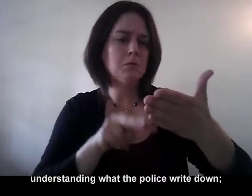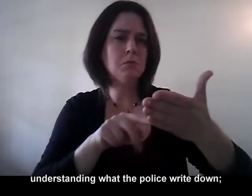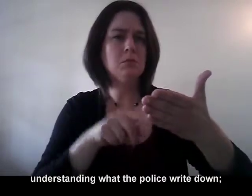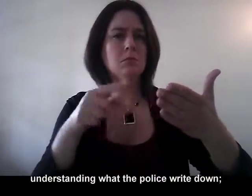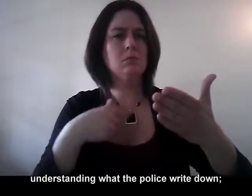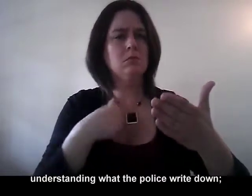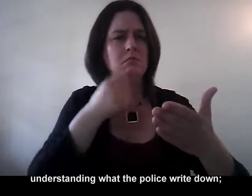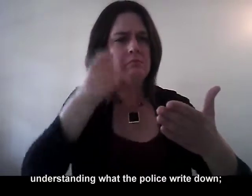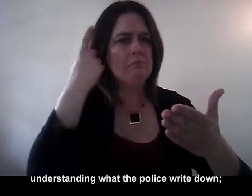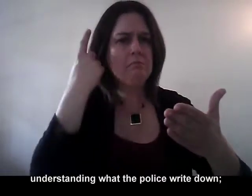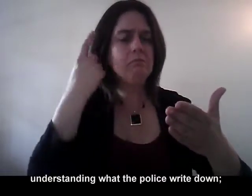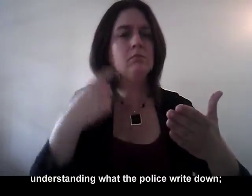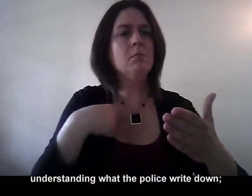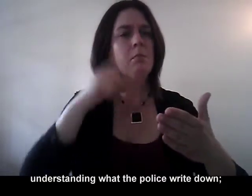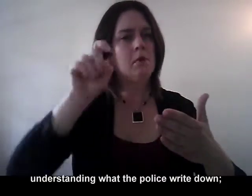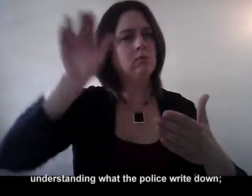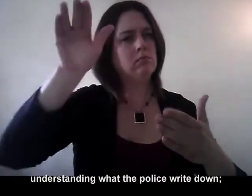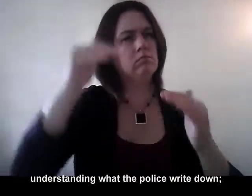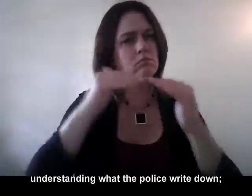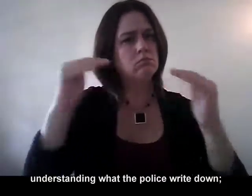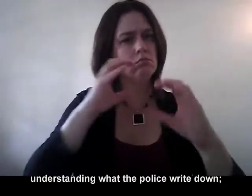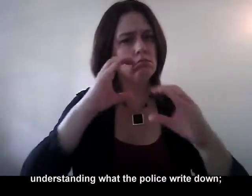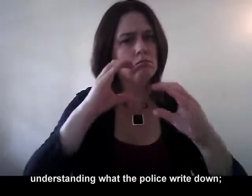understanding what the police write down,